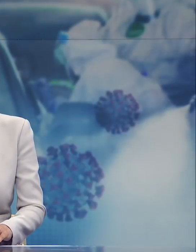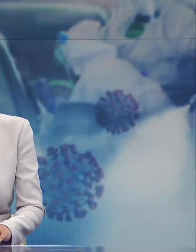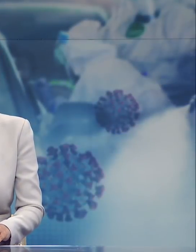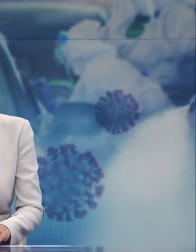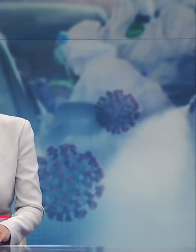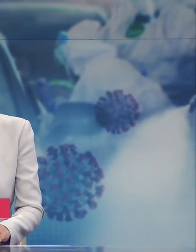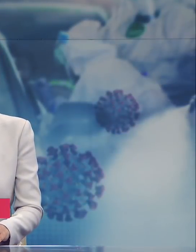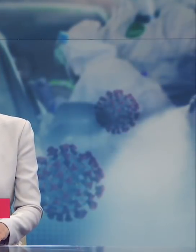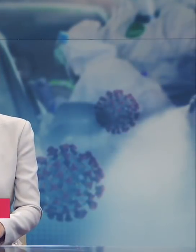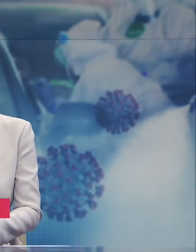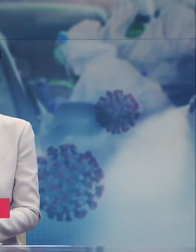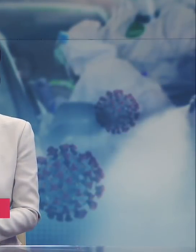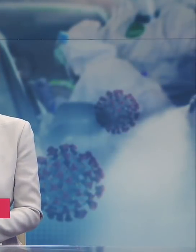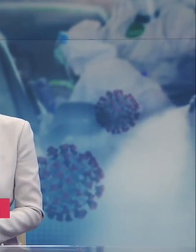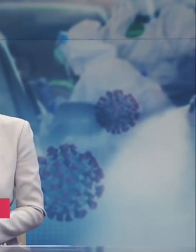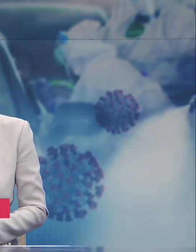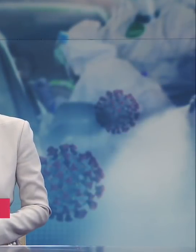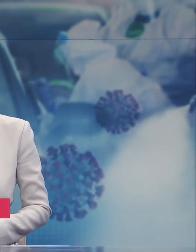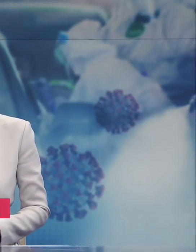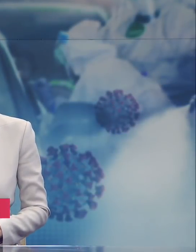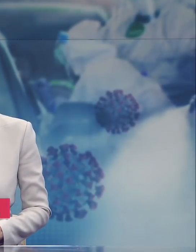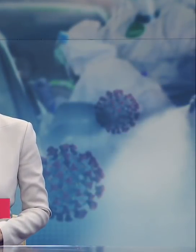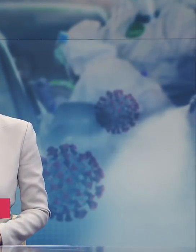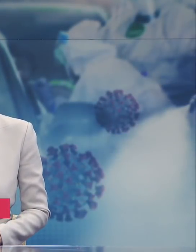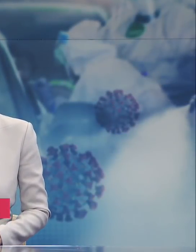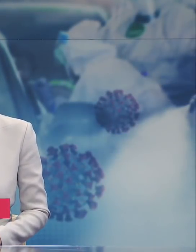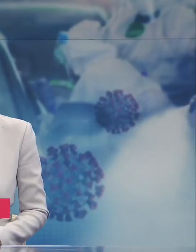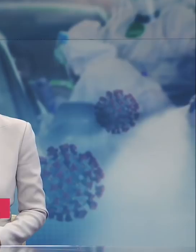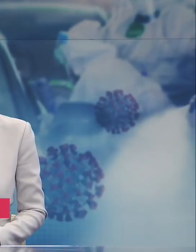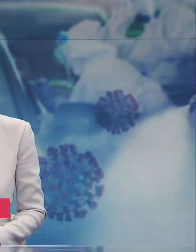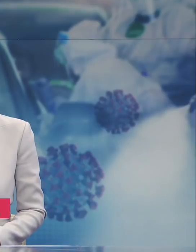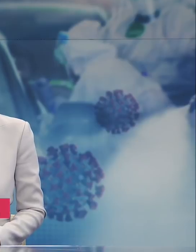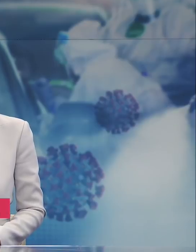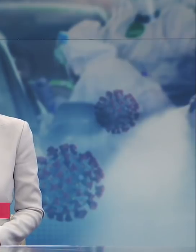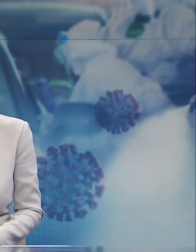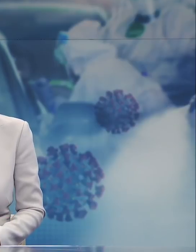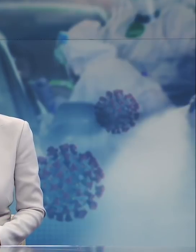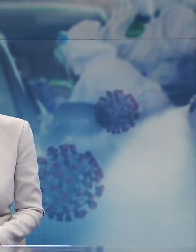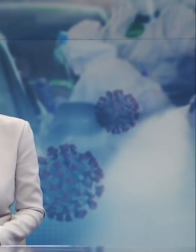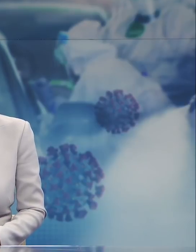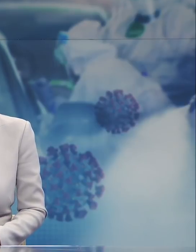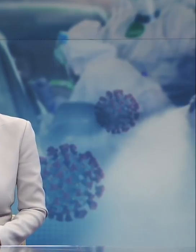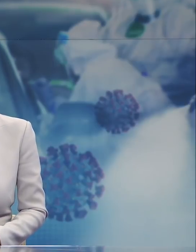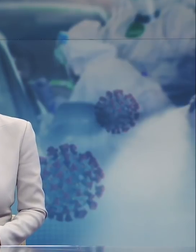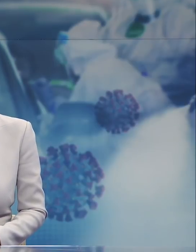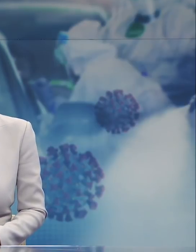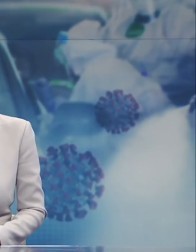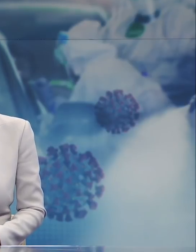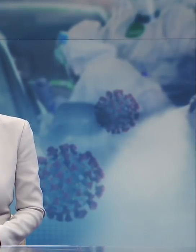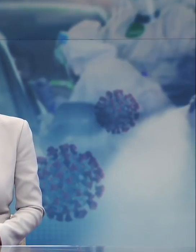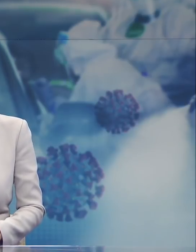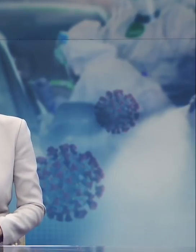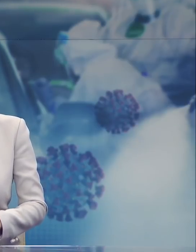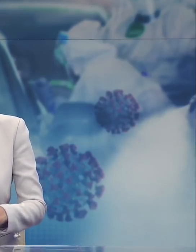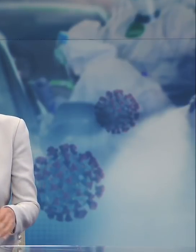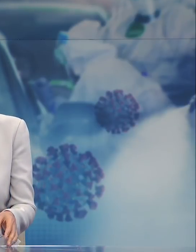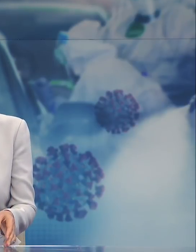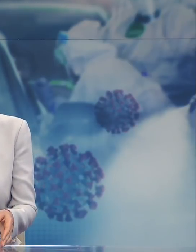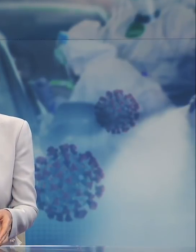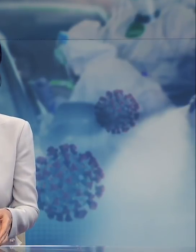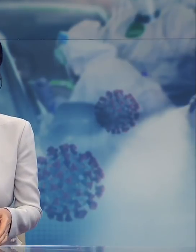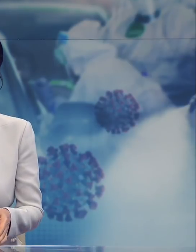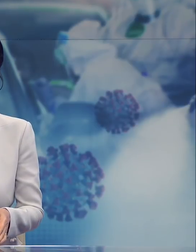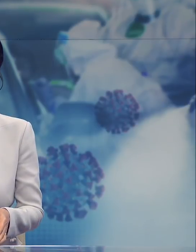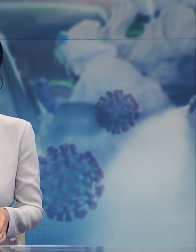Thank you for tuning in. You're watching Arirang TV's special coverage of the COVID-19 pandemic. I'm Min Sun-hee. The government revealed a stimulus